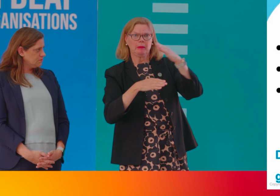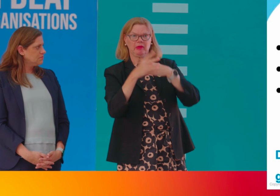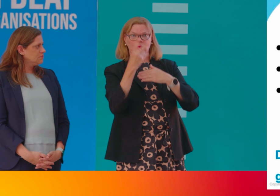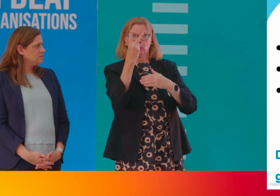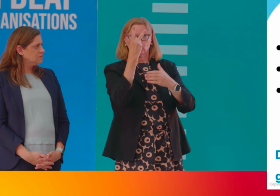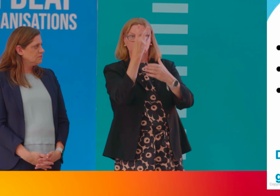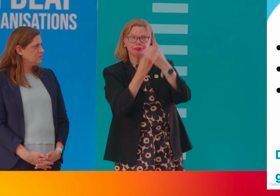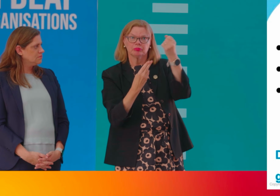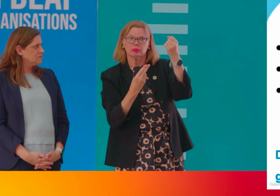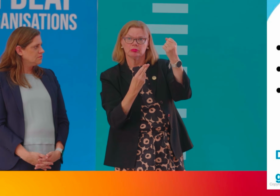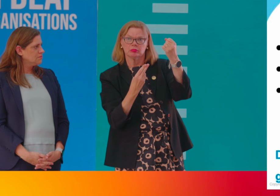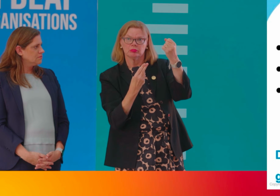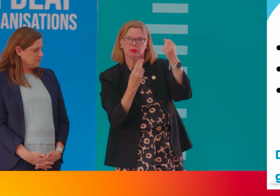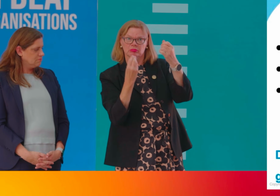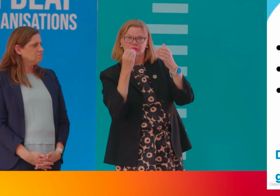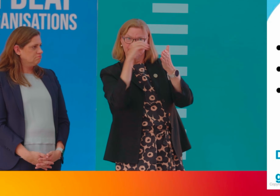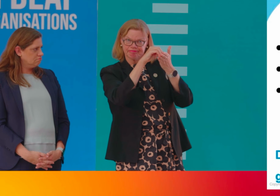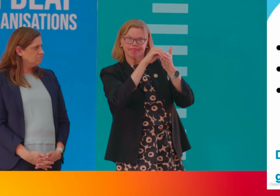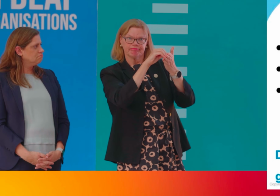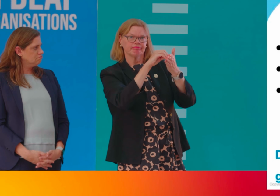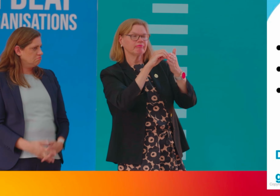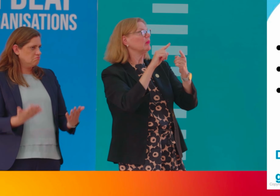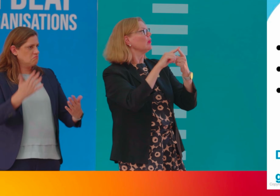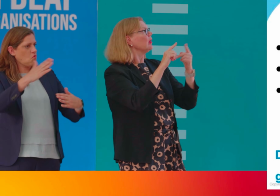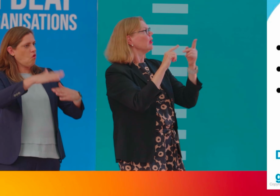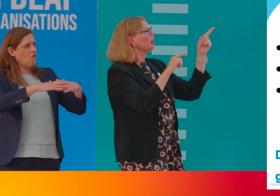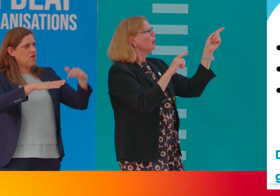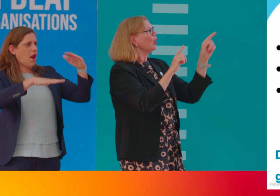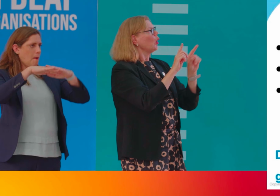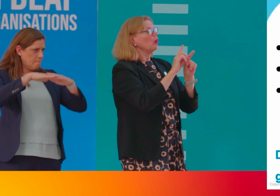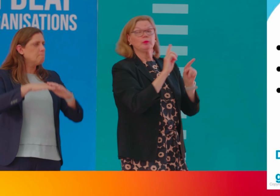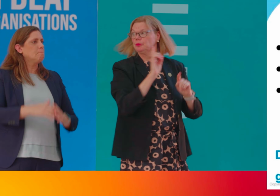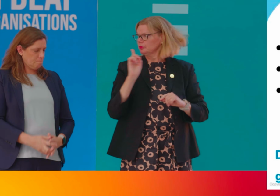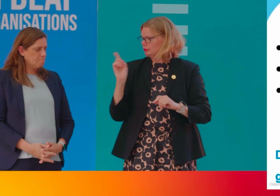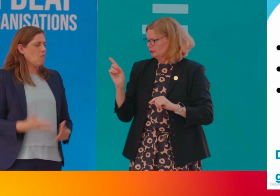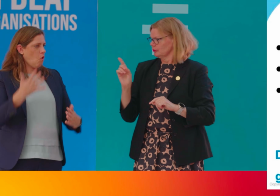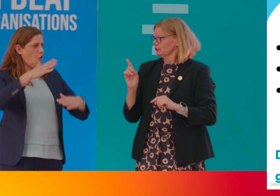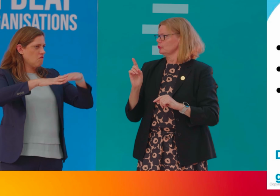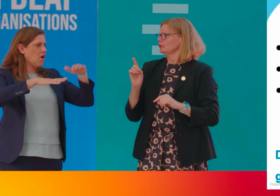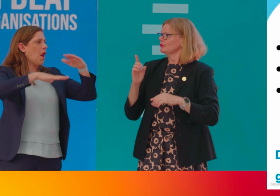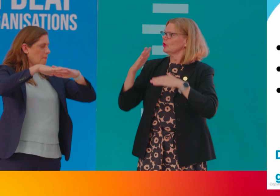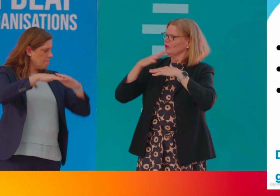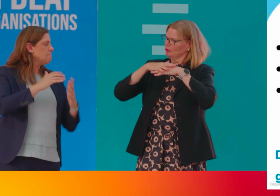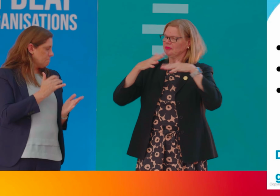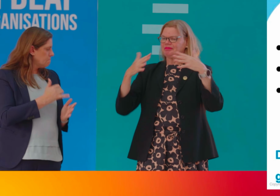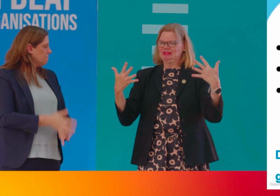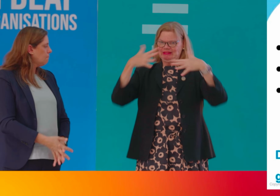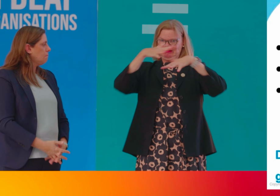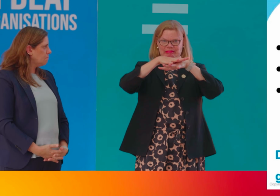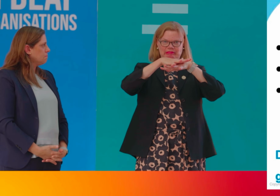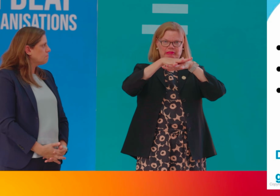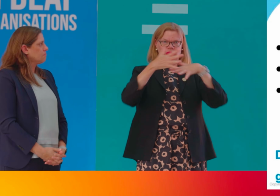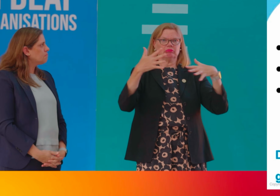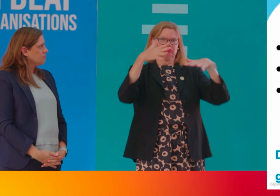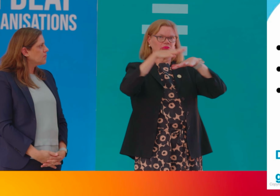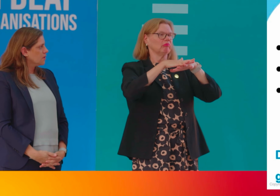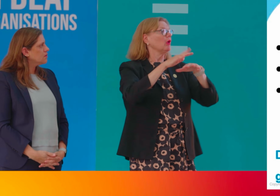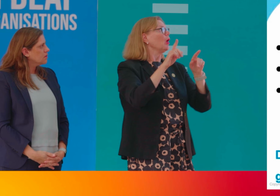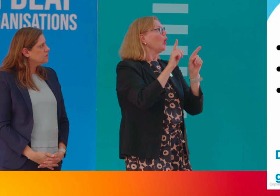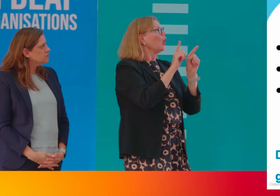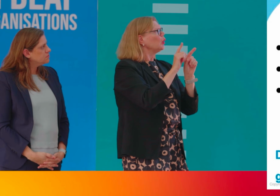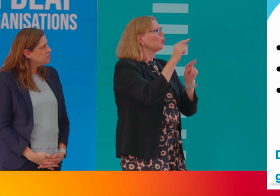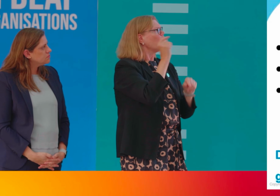The Convention on Rights of Persons with Disability mainly looks at the